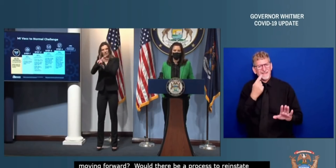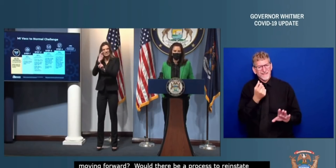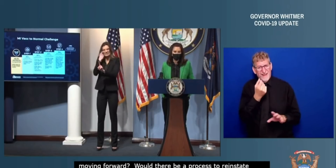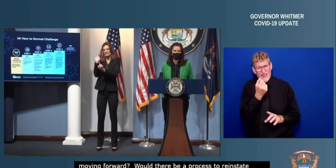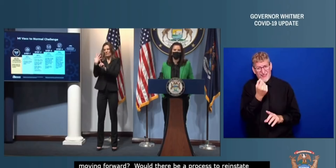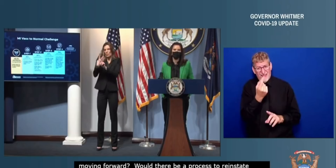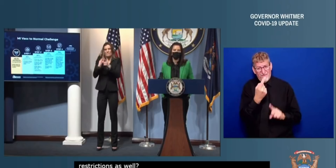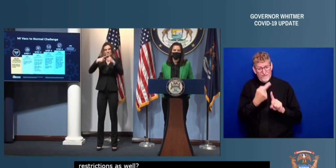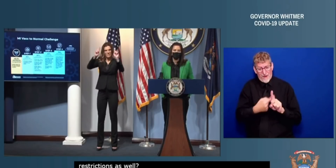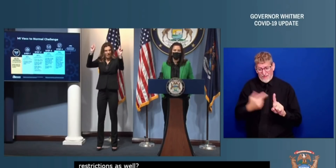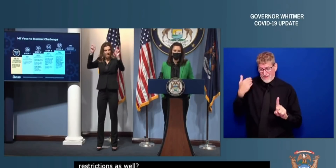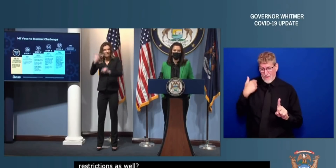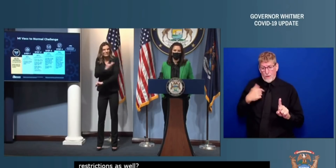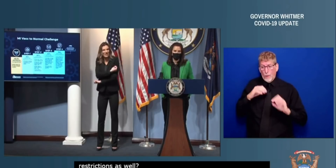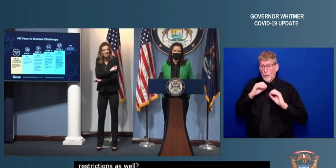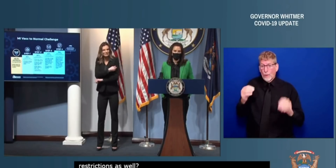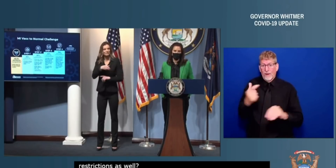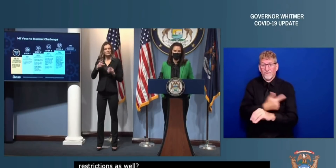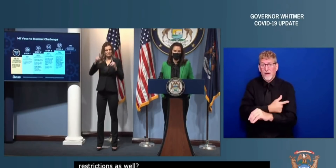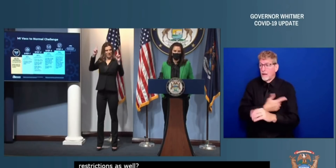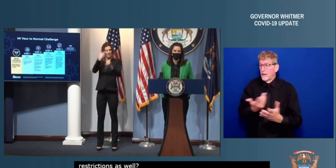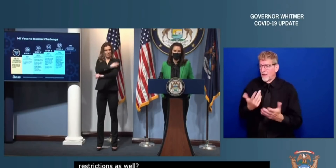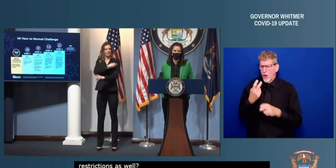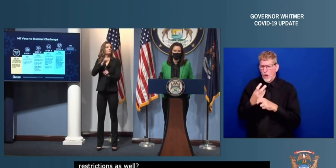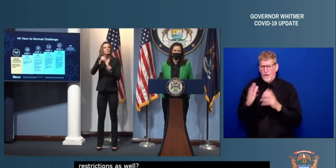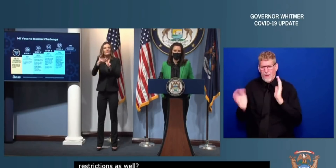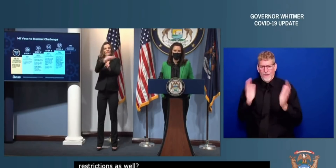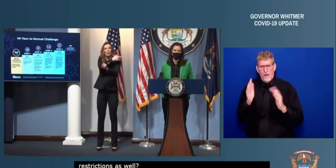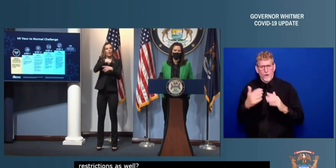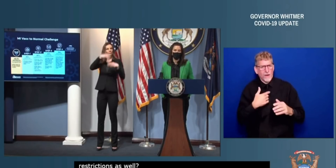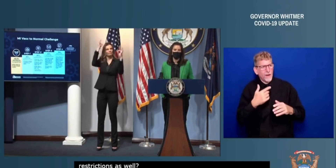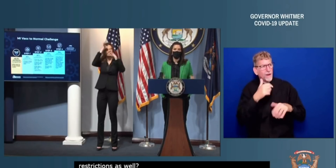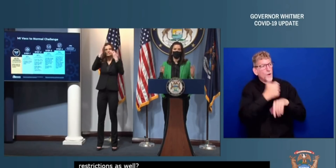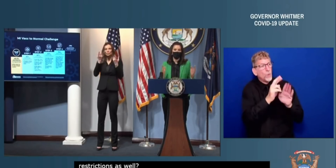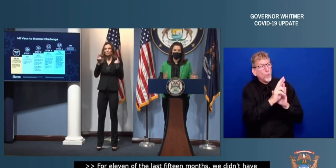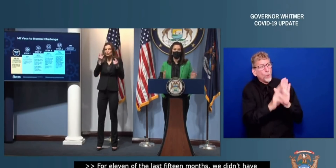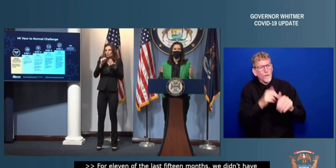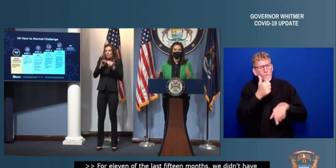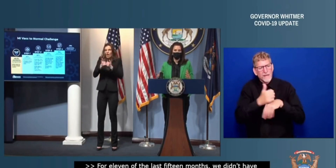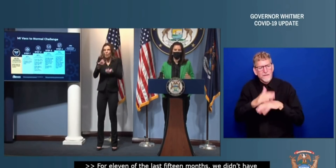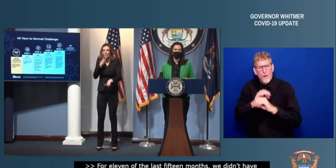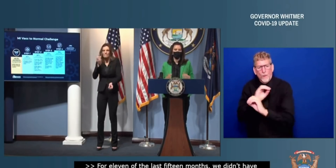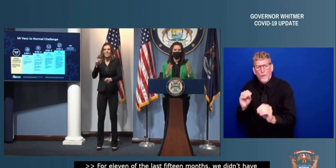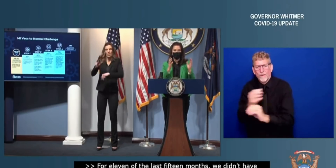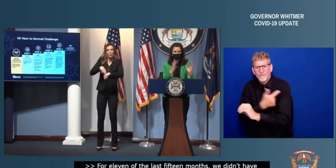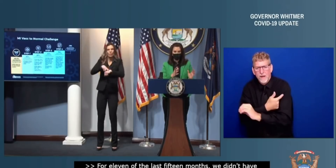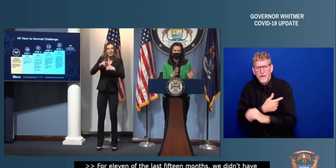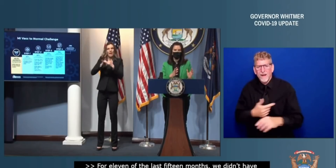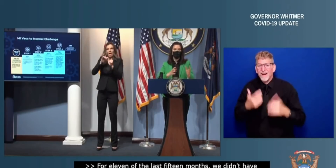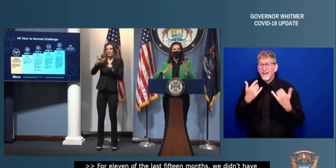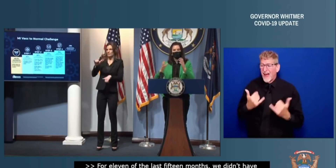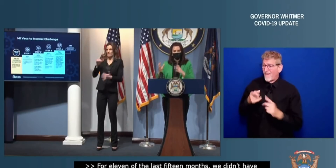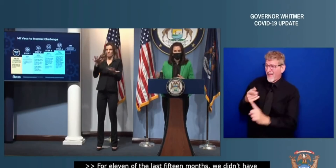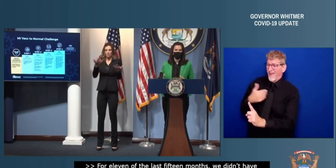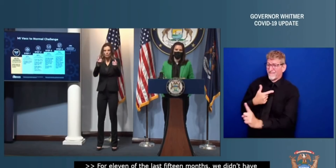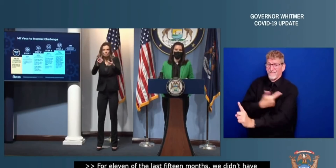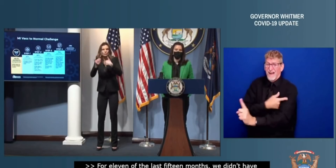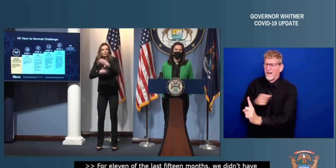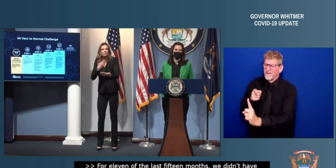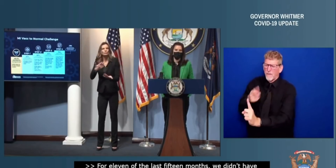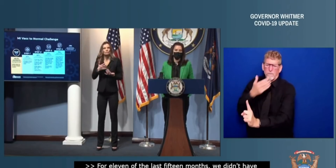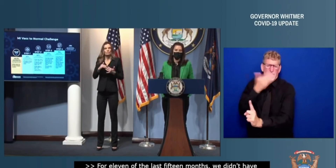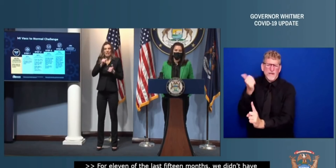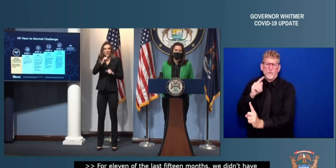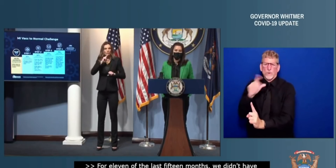is the best tool that we have to get back to normal. That's why we're calling it vac to normal, right? We're vaccine to get back to